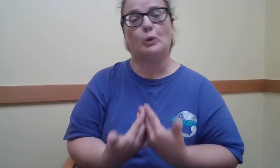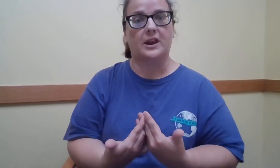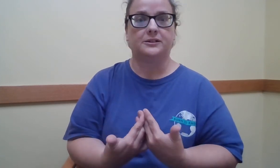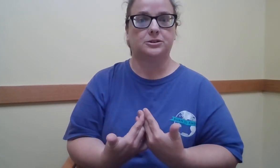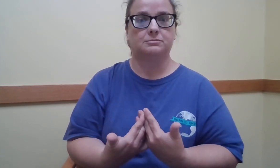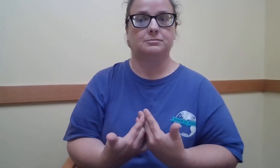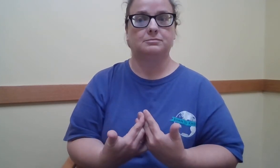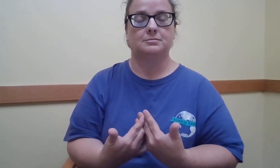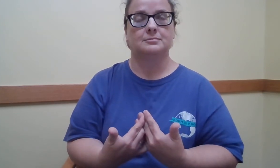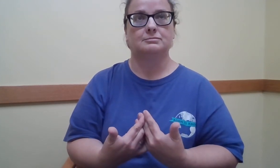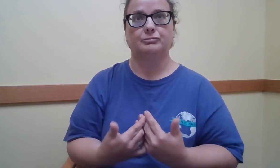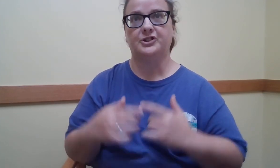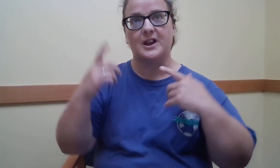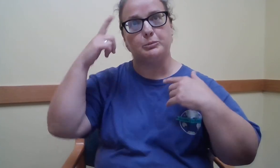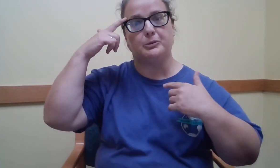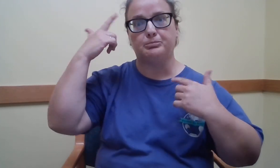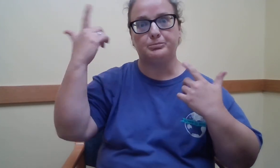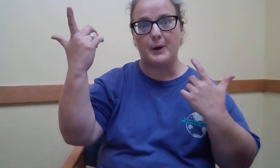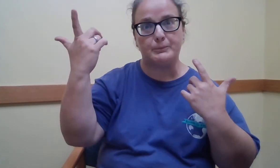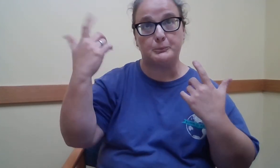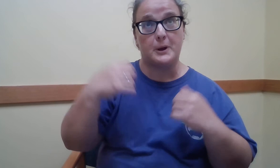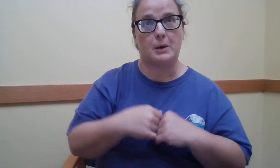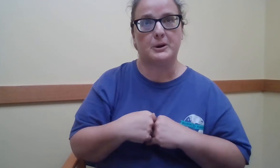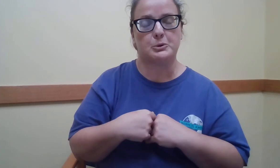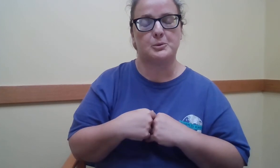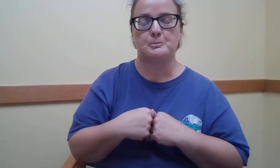4,300,201? Just kind of pop up a number.